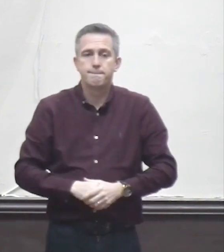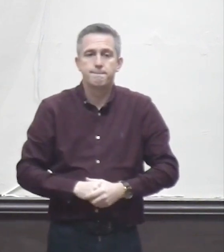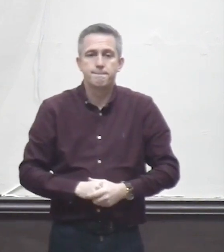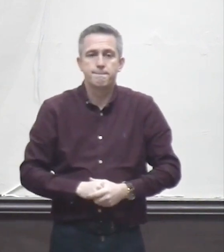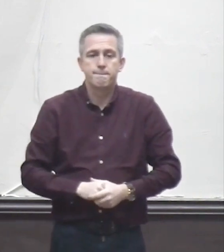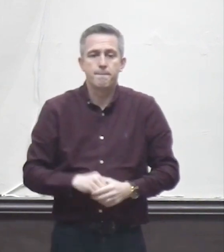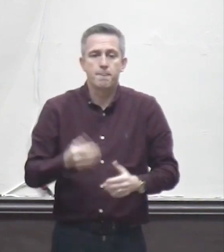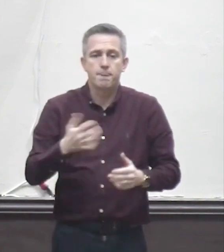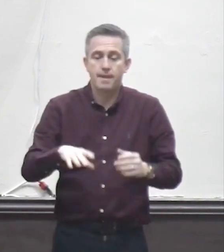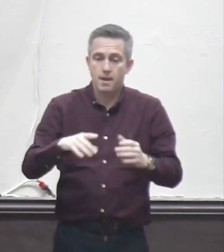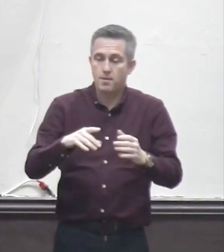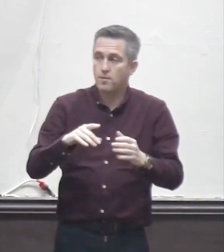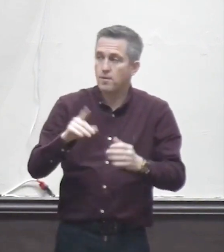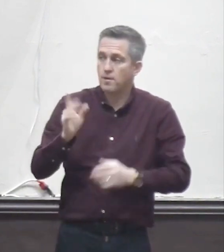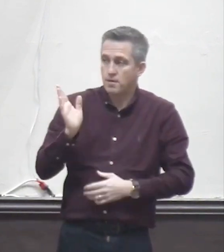it's an amulet.